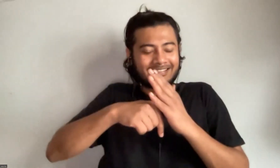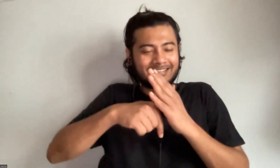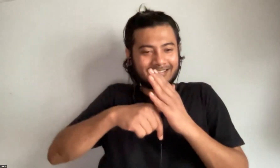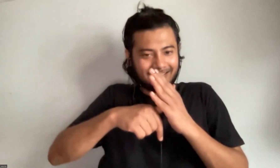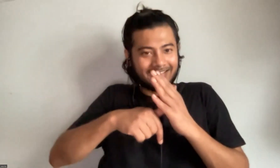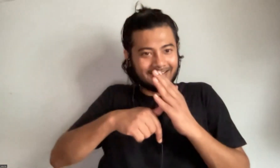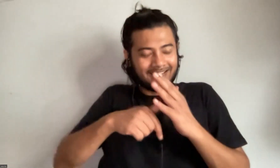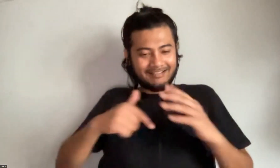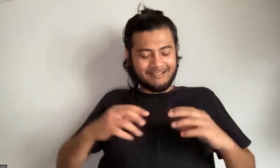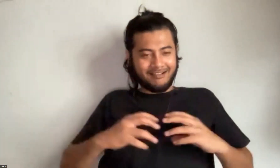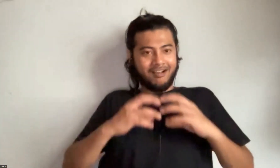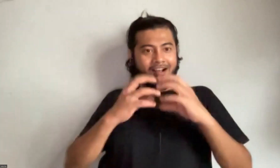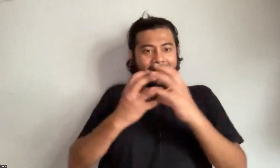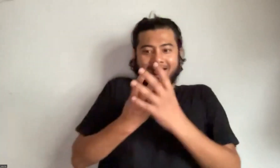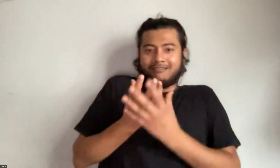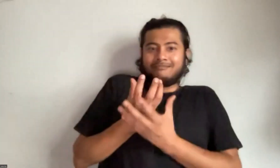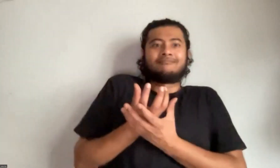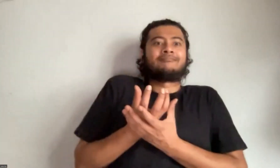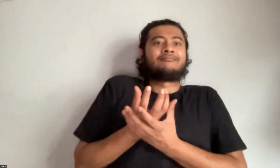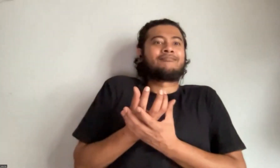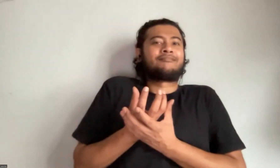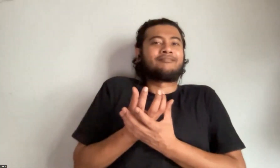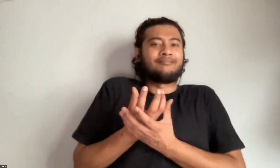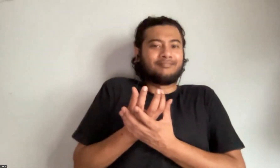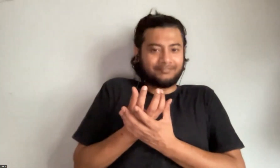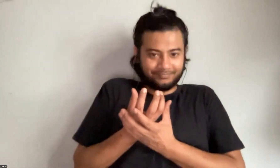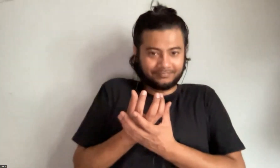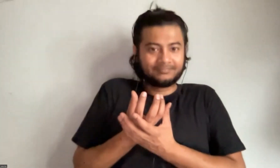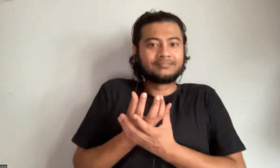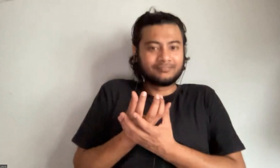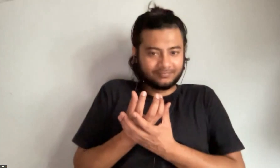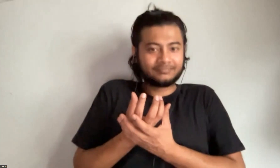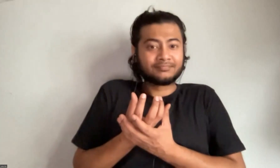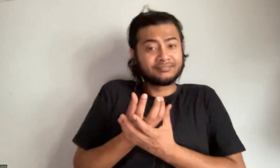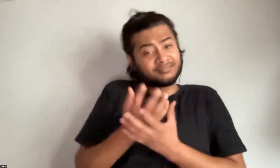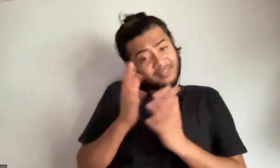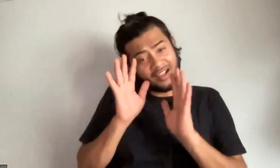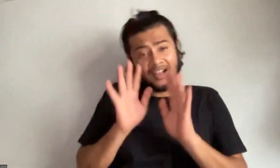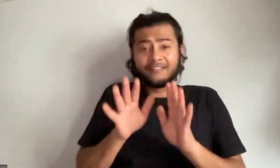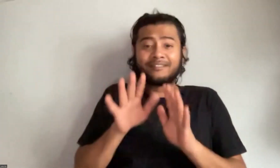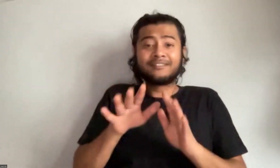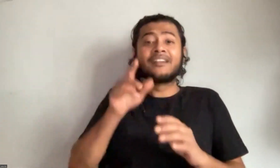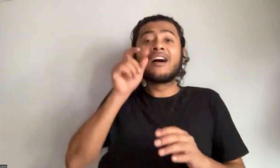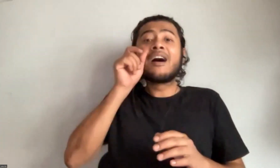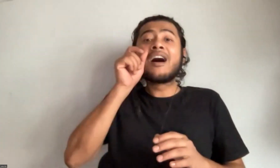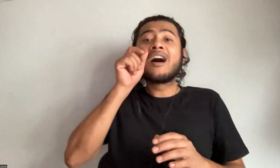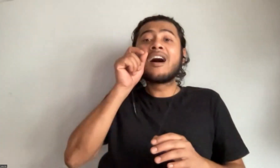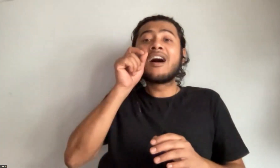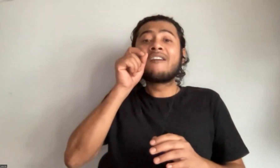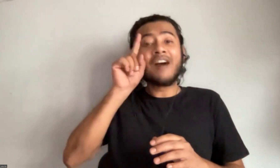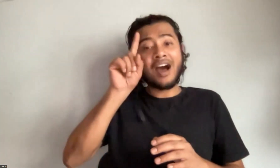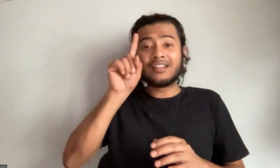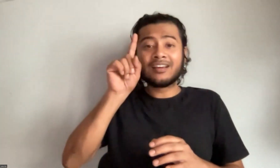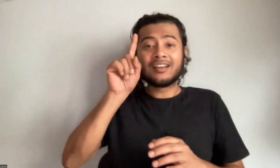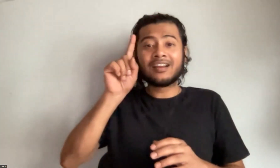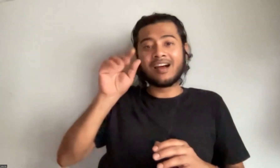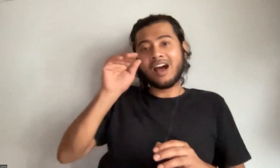years, he's been away from his father, and suddenly when he's in a bad condition and he thinks, yes, my father is my best well-wisher.